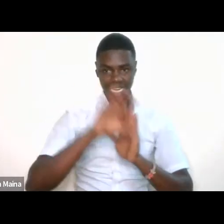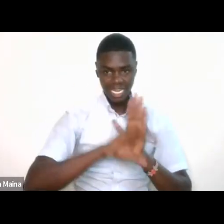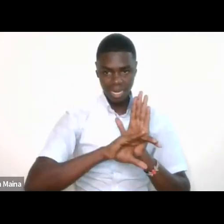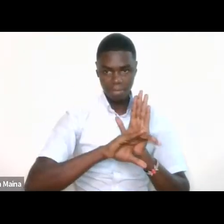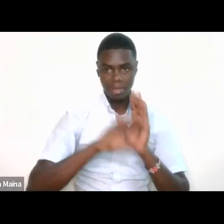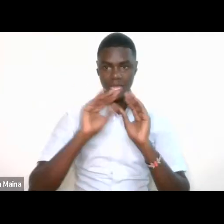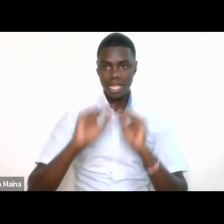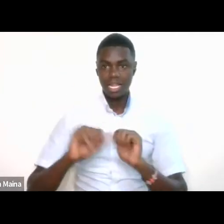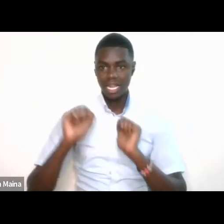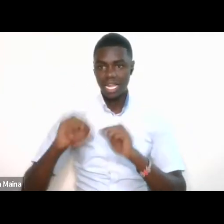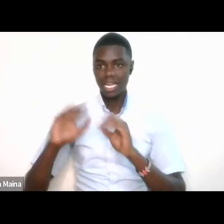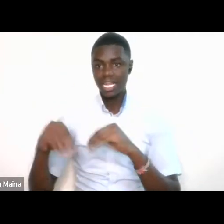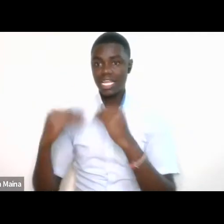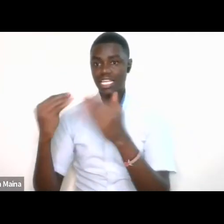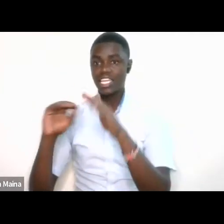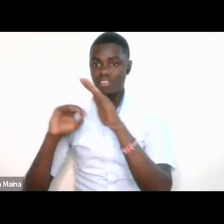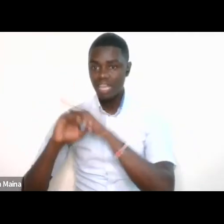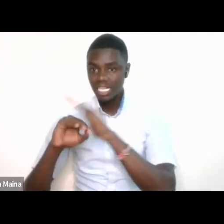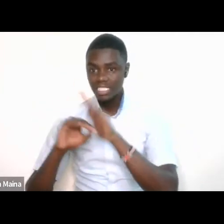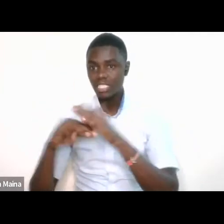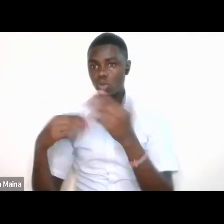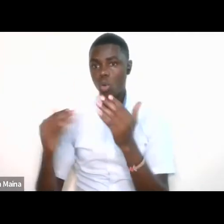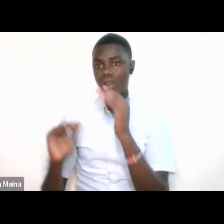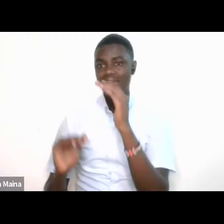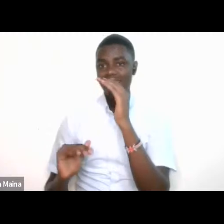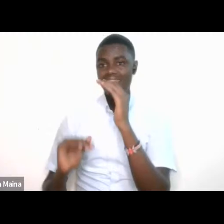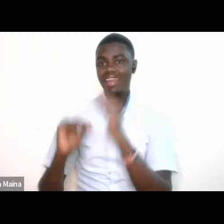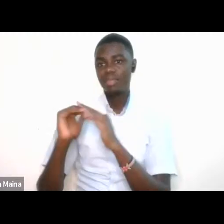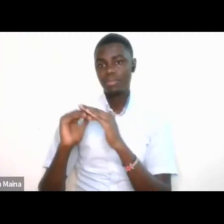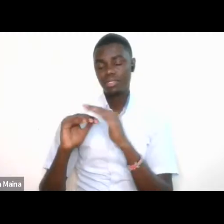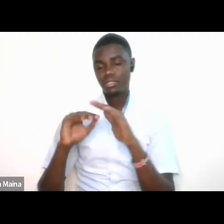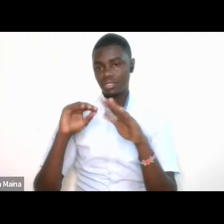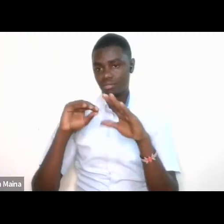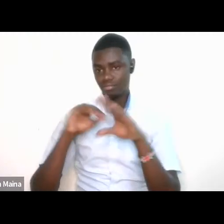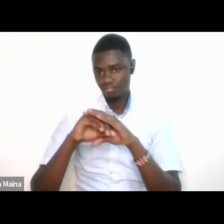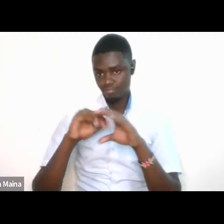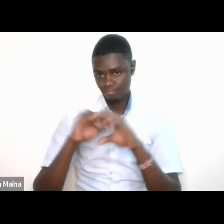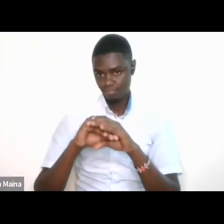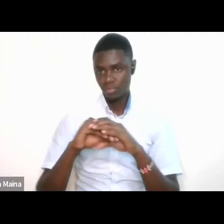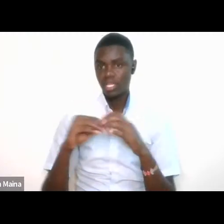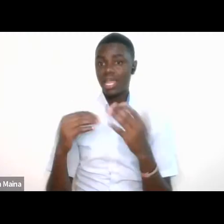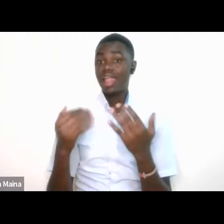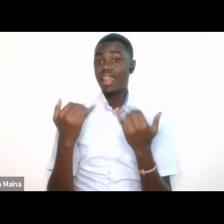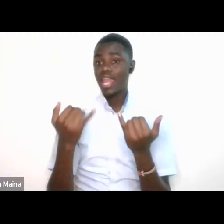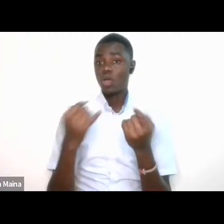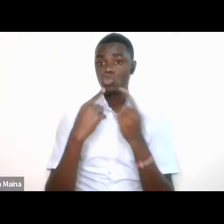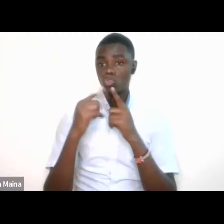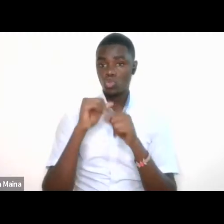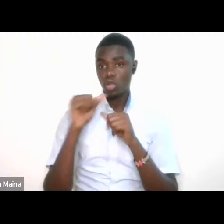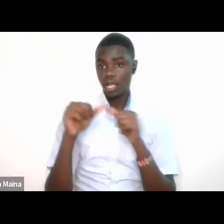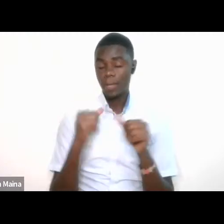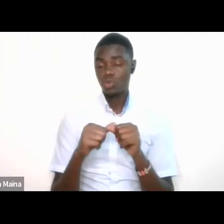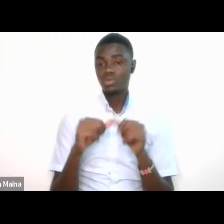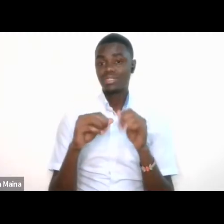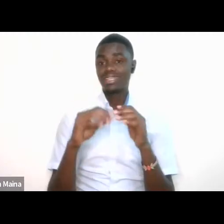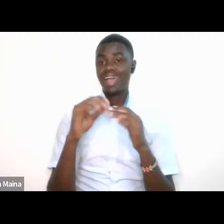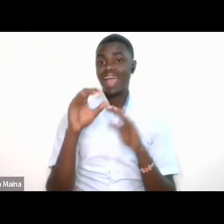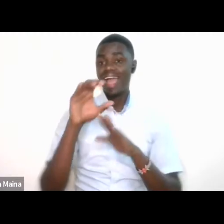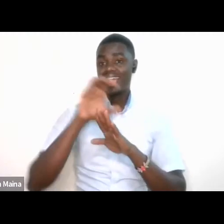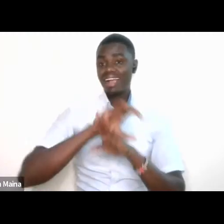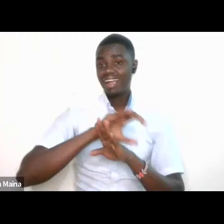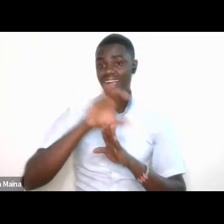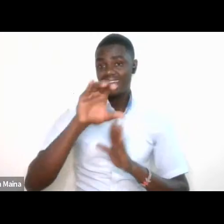access or limit access, right? So let's talk about curriculum in